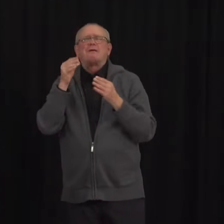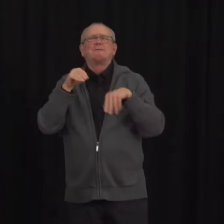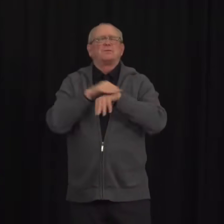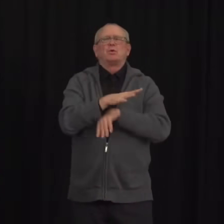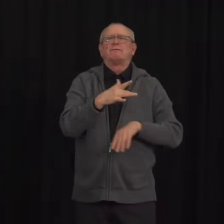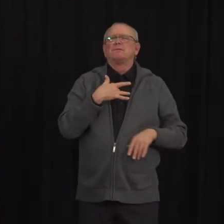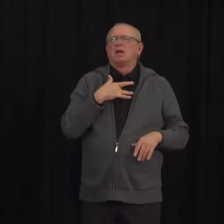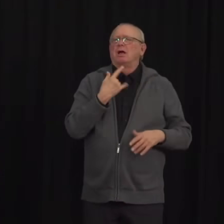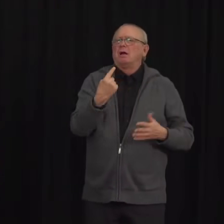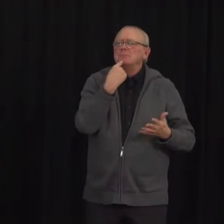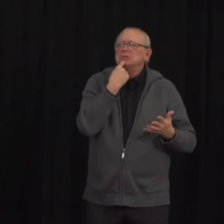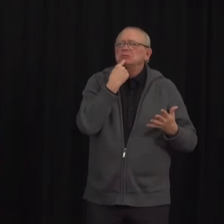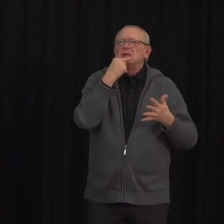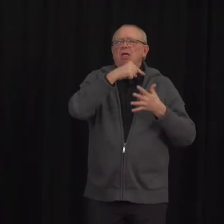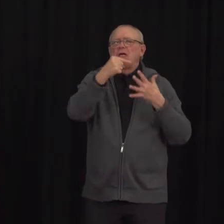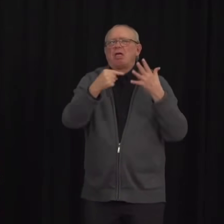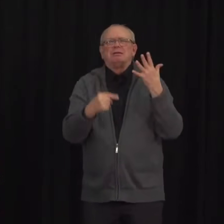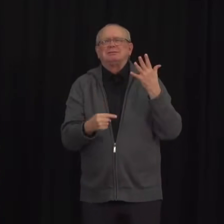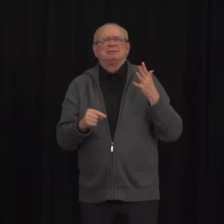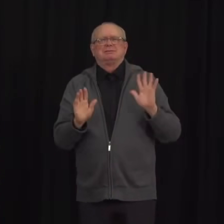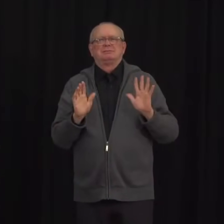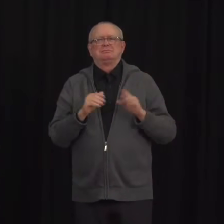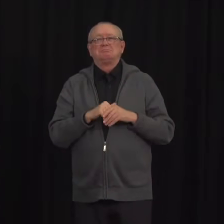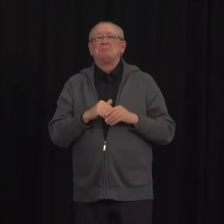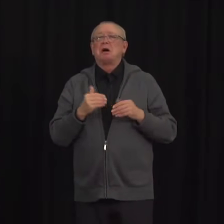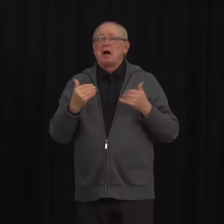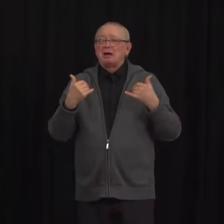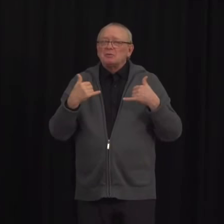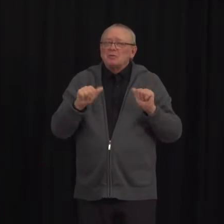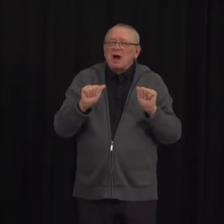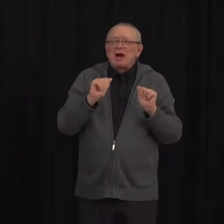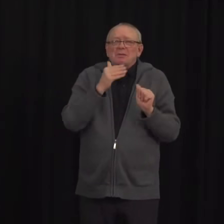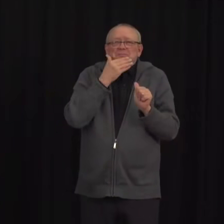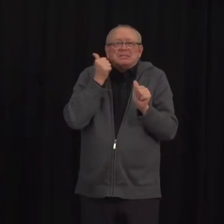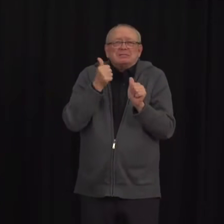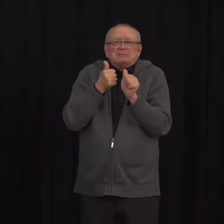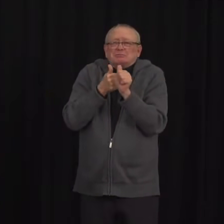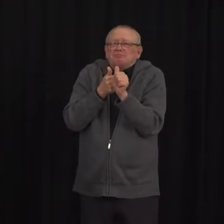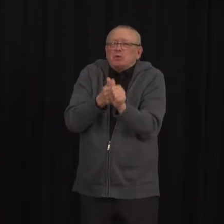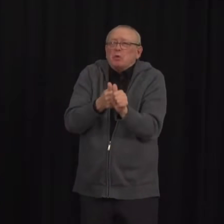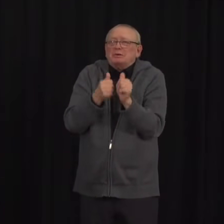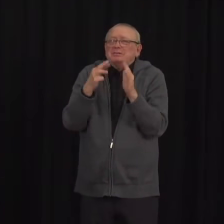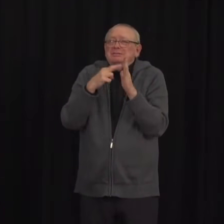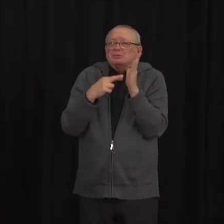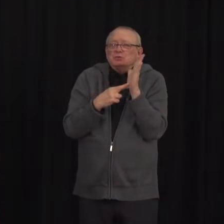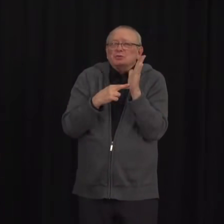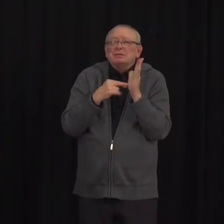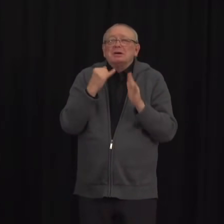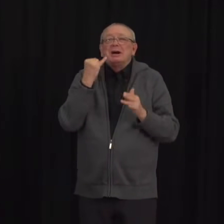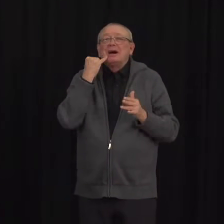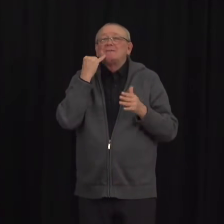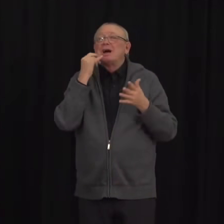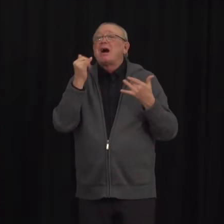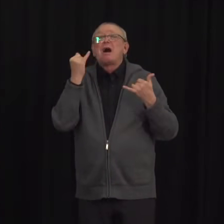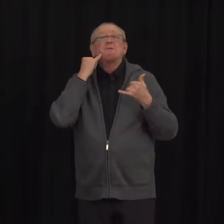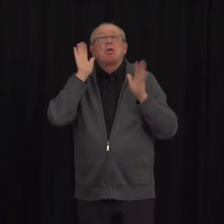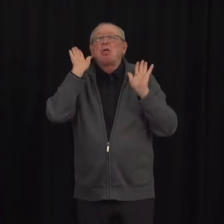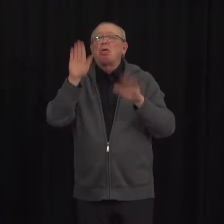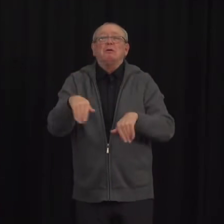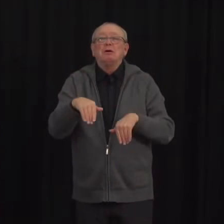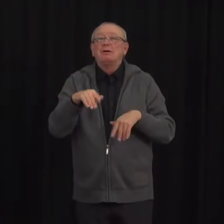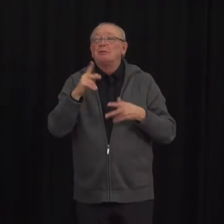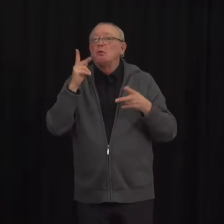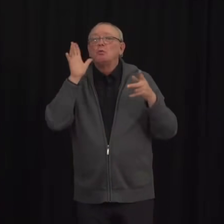and family. And when we've done our best to follow public health measures, but don't immediately see results, we can lose